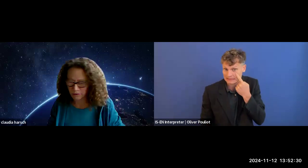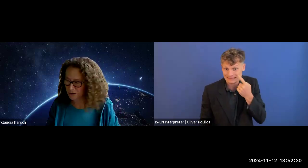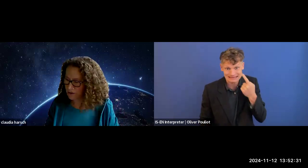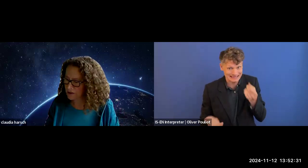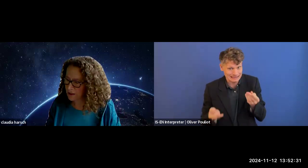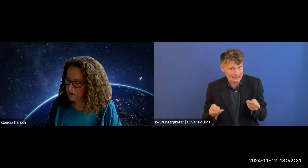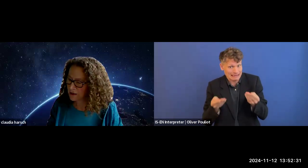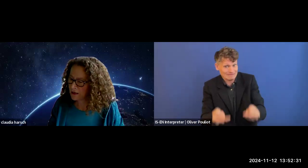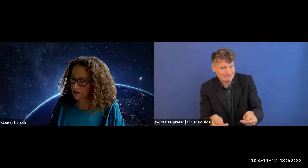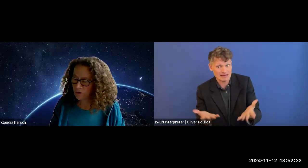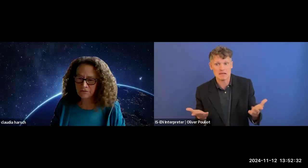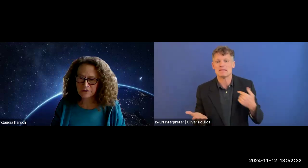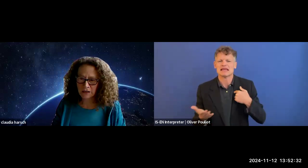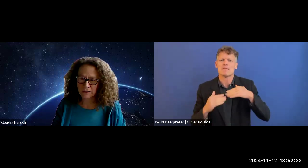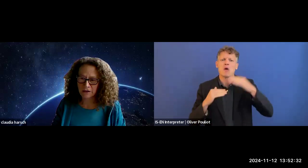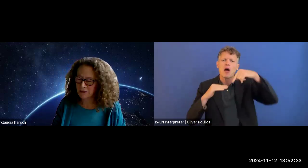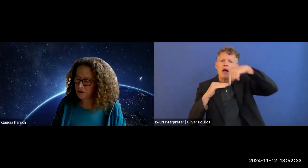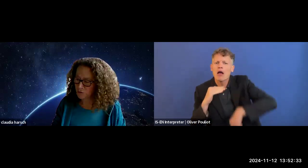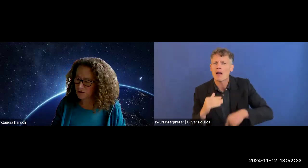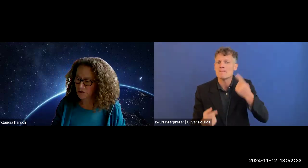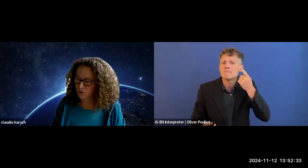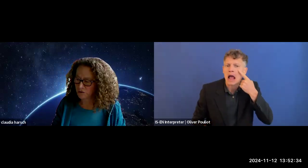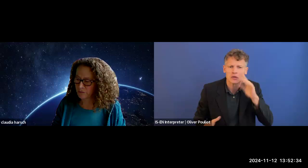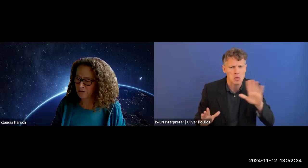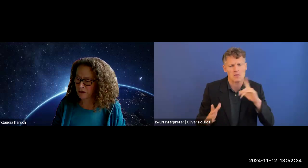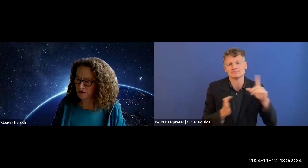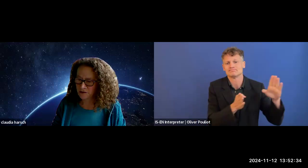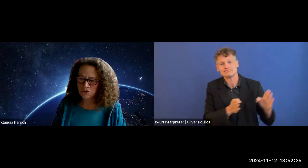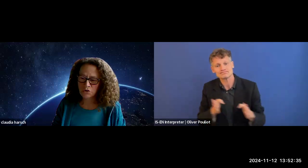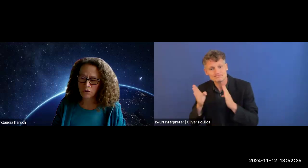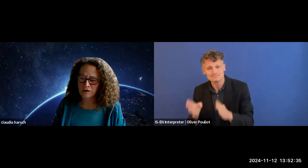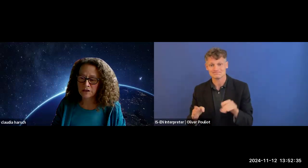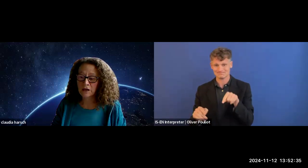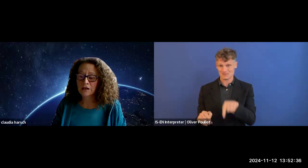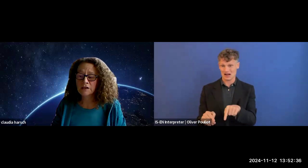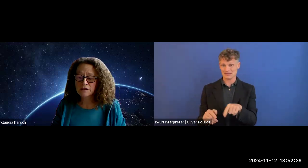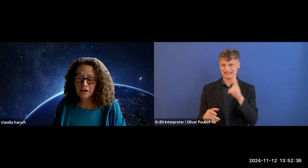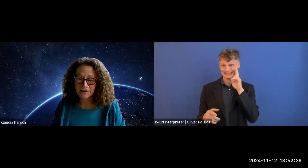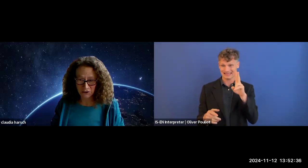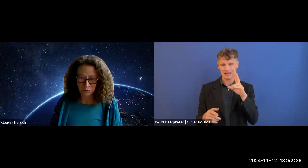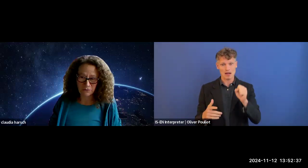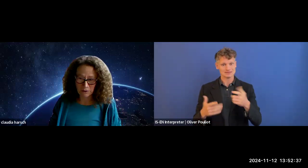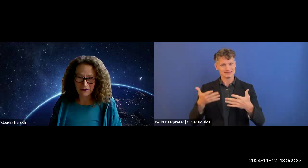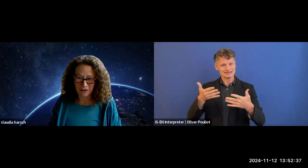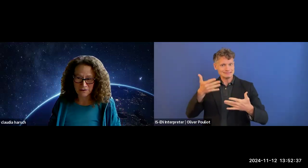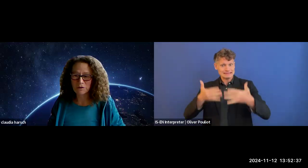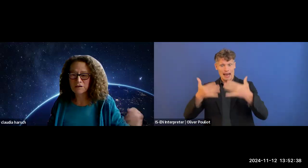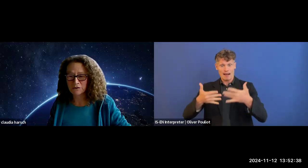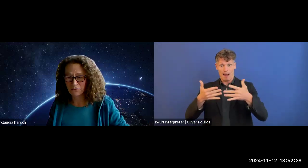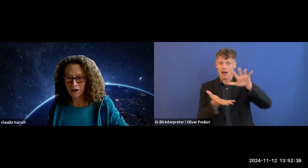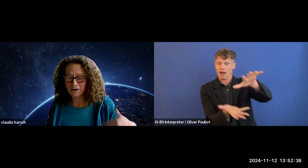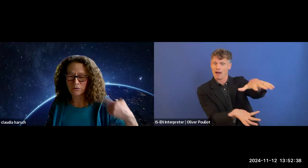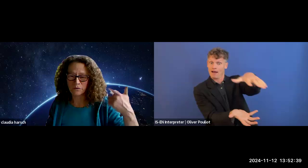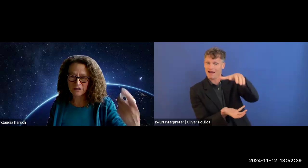not going to go into this here. Then we have data that need to be scored by raters and scorers. And these, again, need to be familiarized